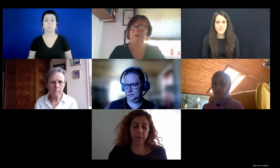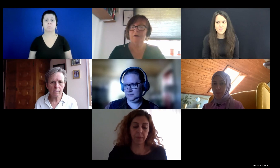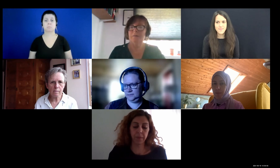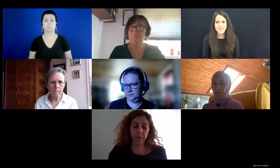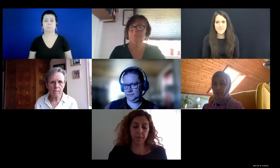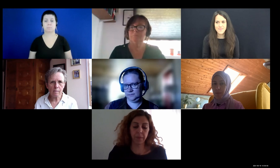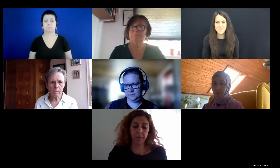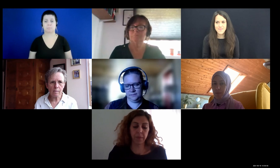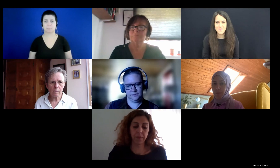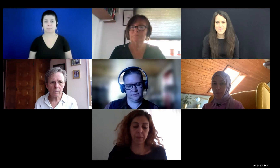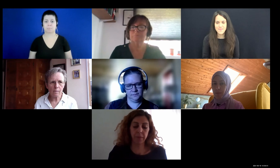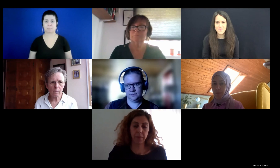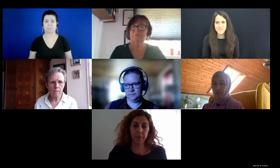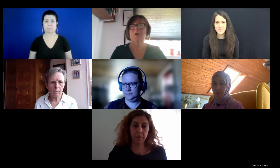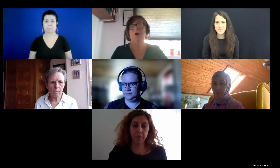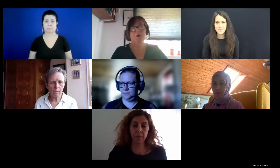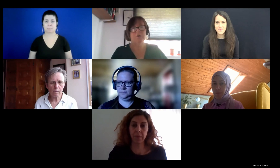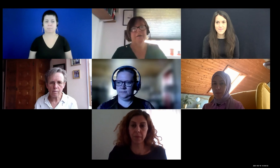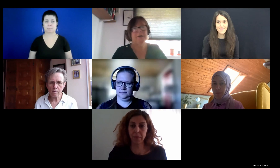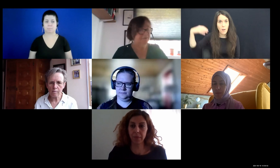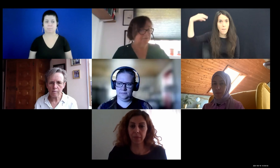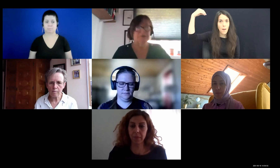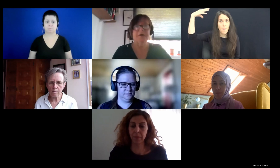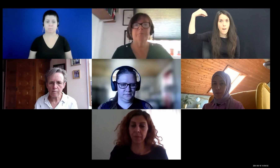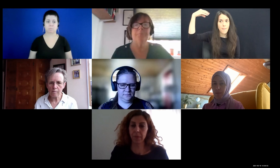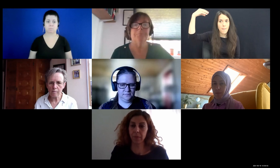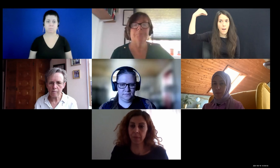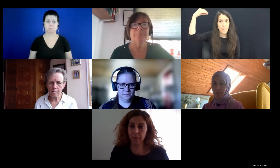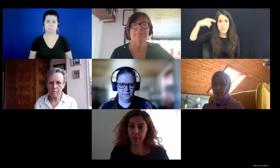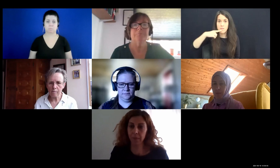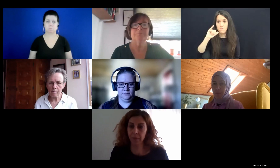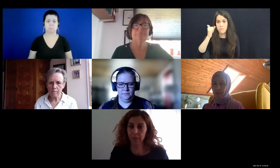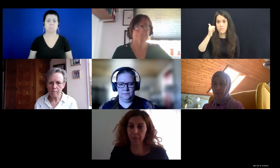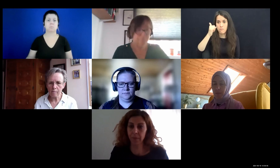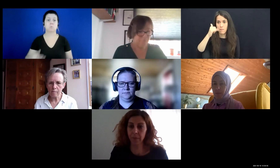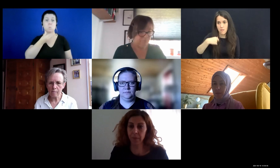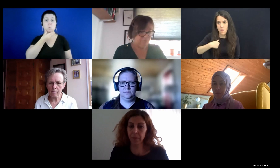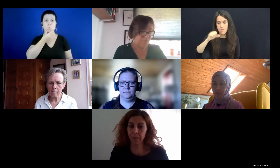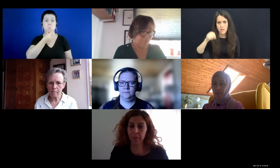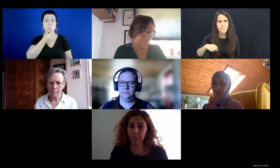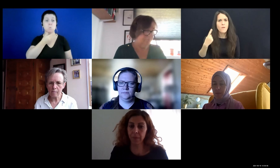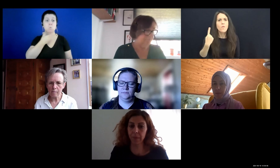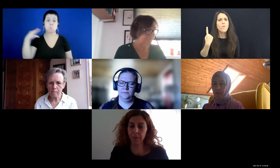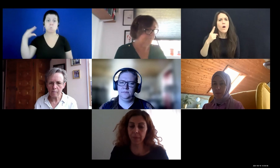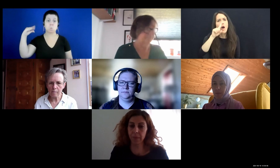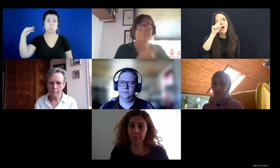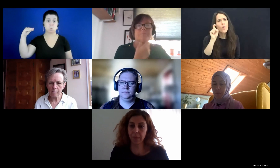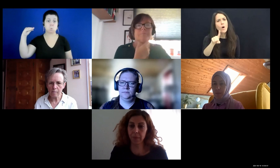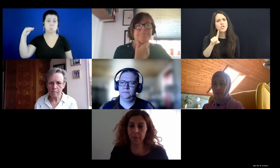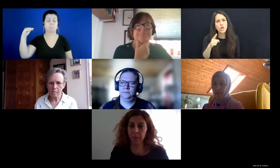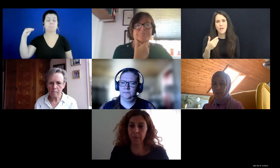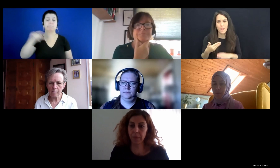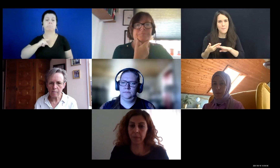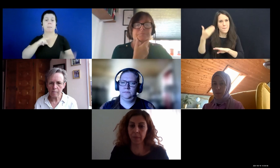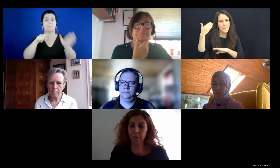Okay. I can do it. We have. Okay. Yep. I have one. We have one question from the last panel,